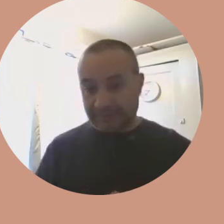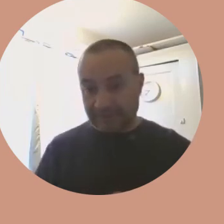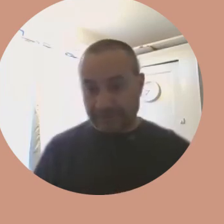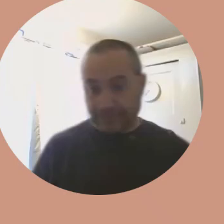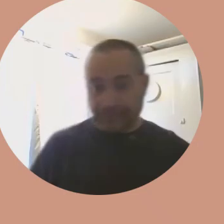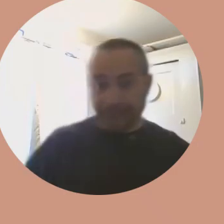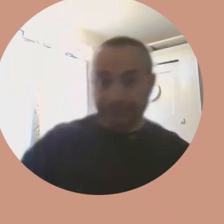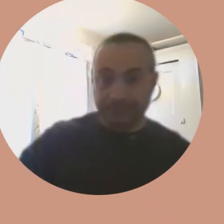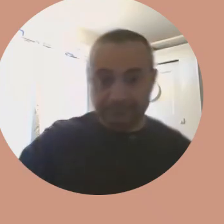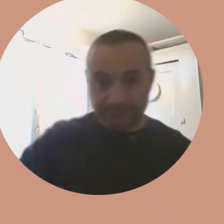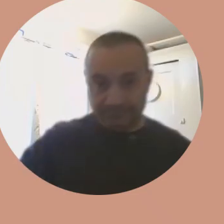life.